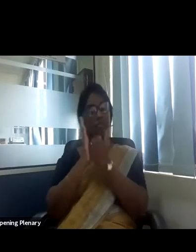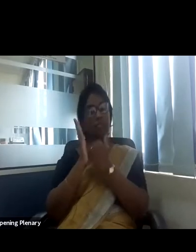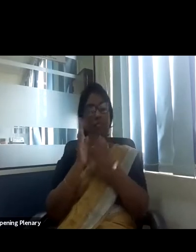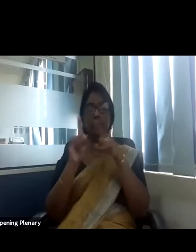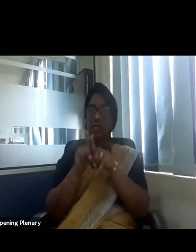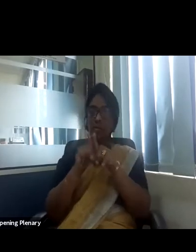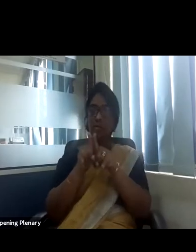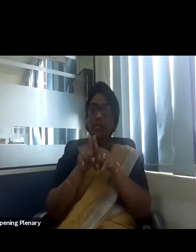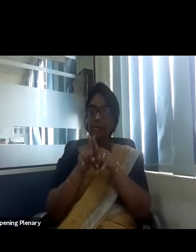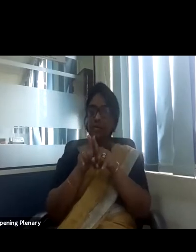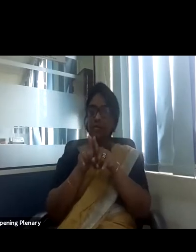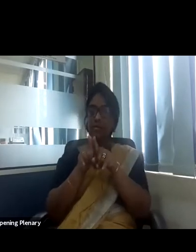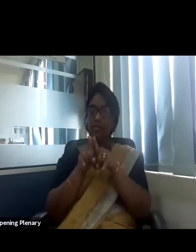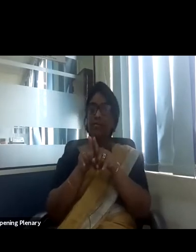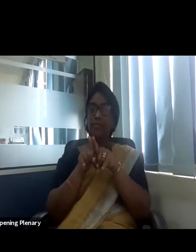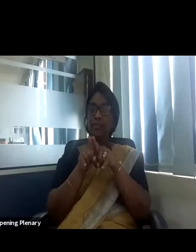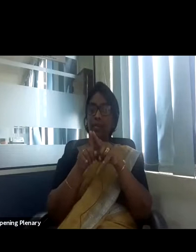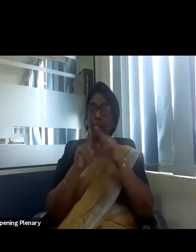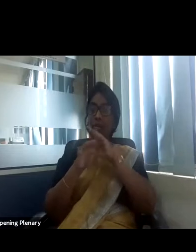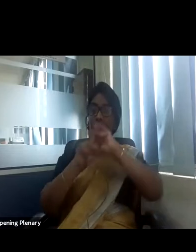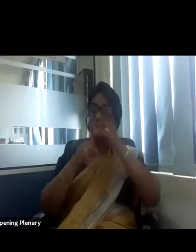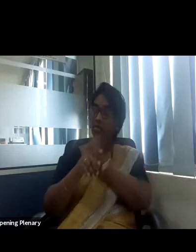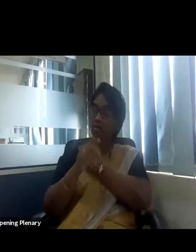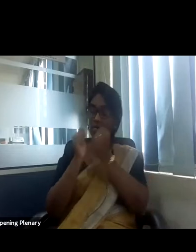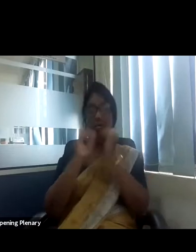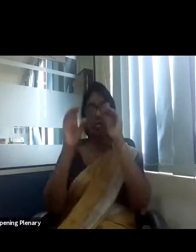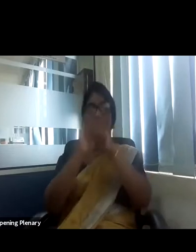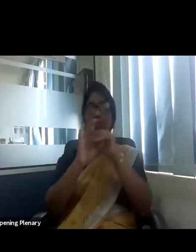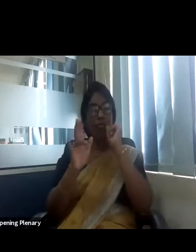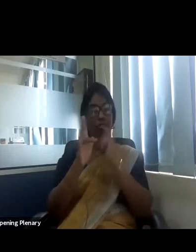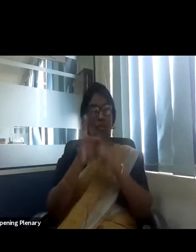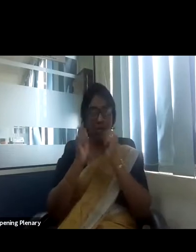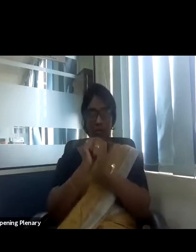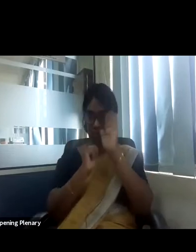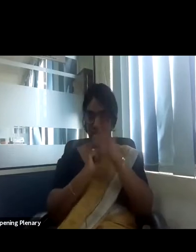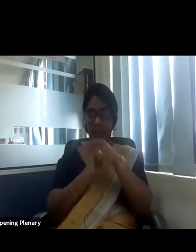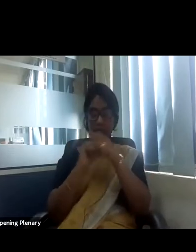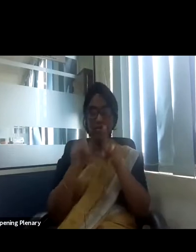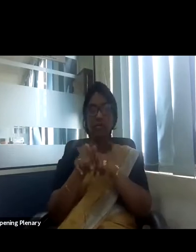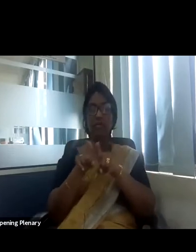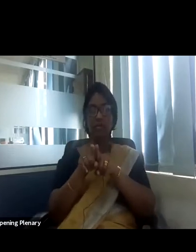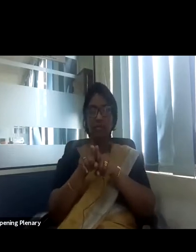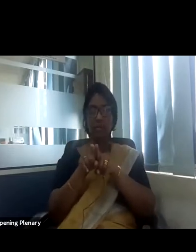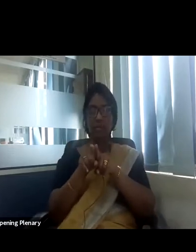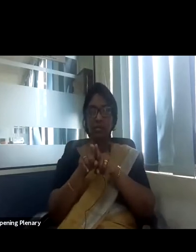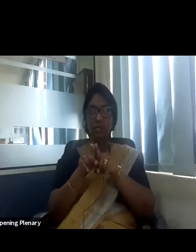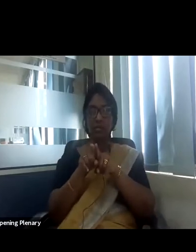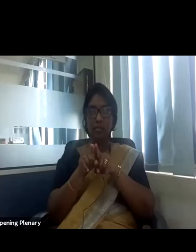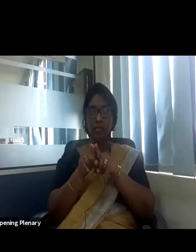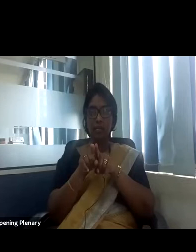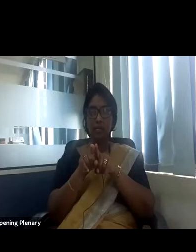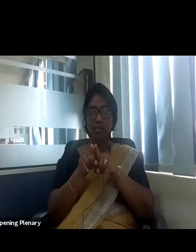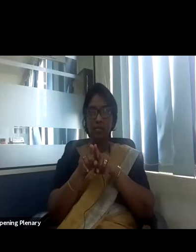coordination platforms have been established to accelerate the progress on areas that require more focused intervention